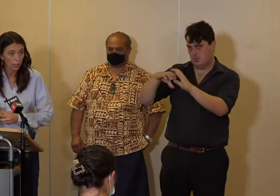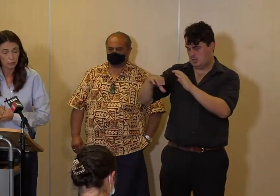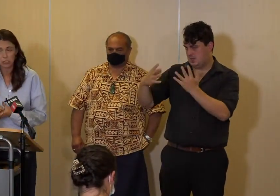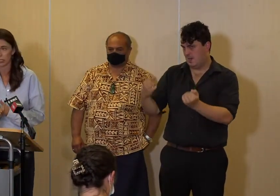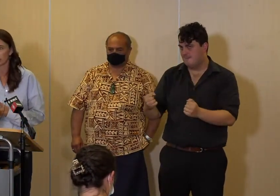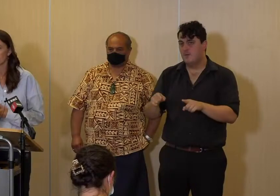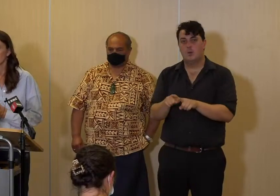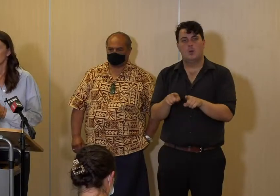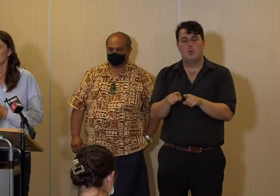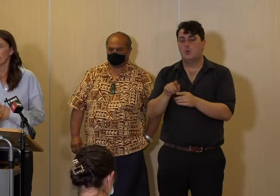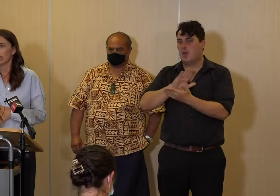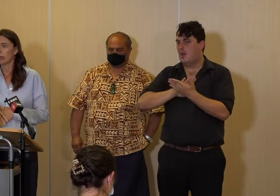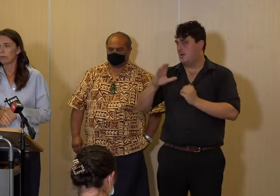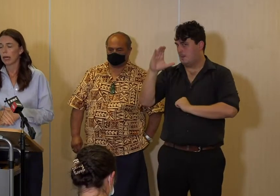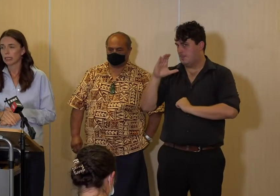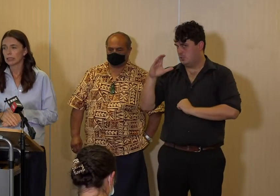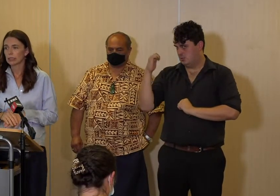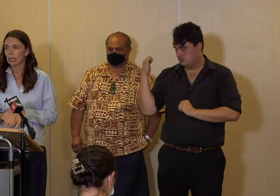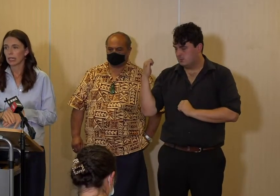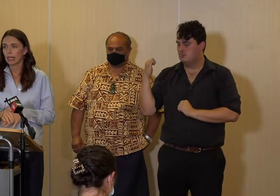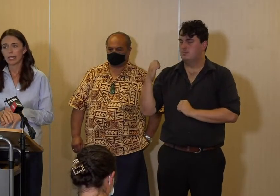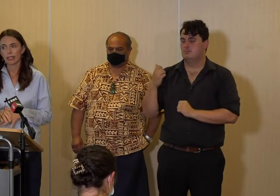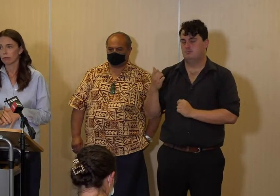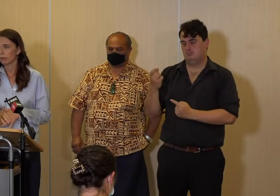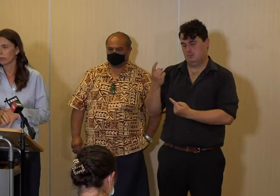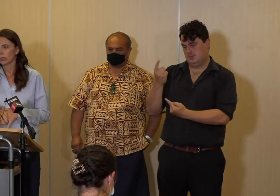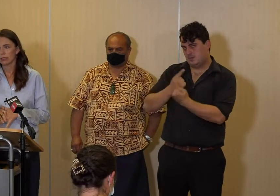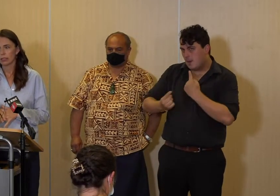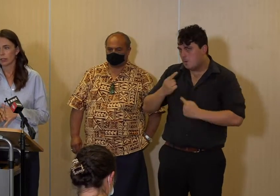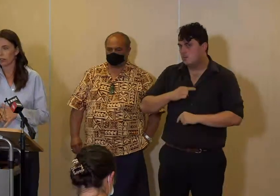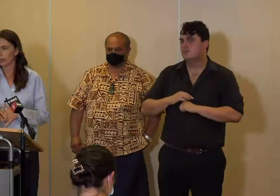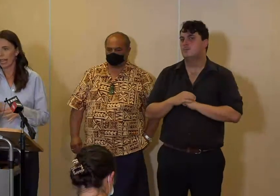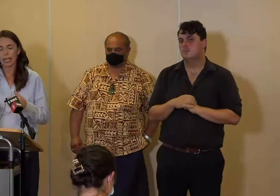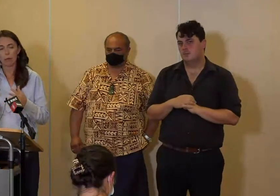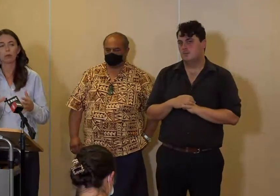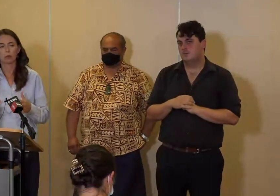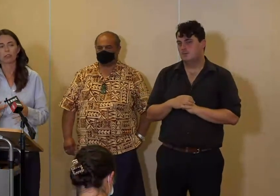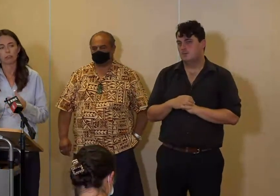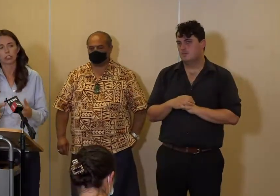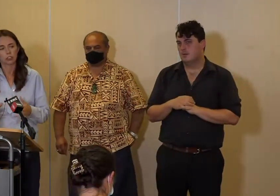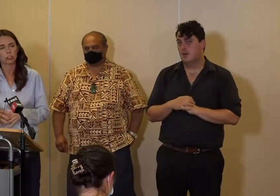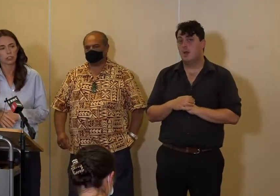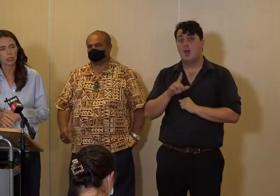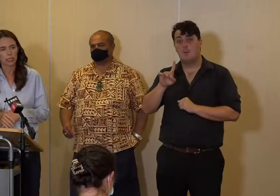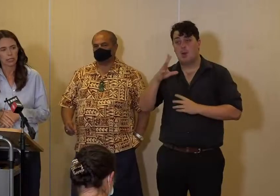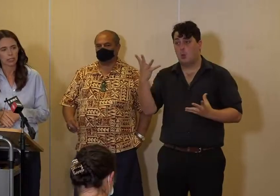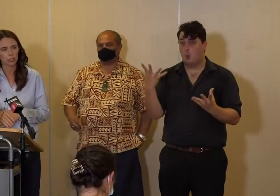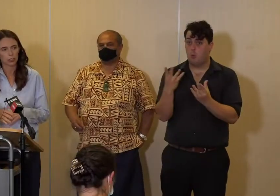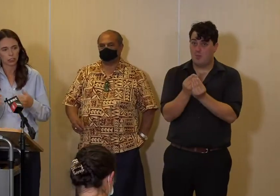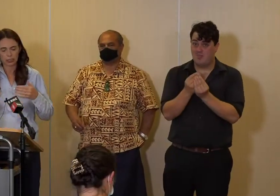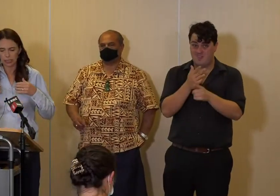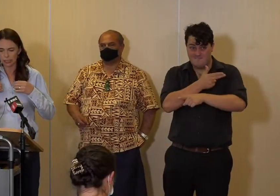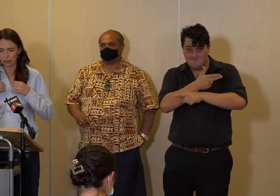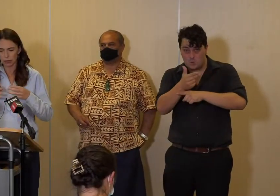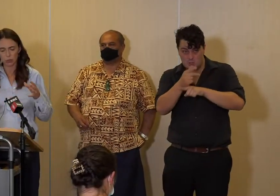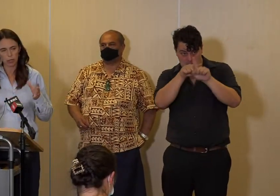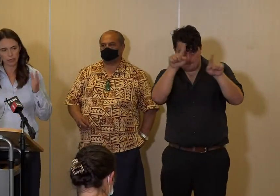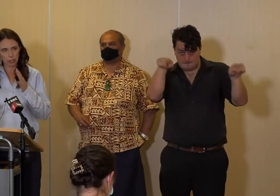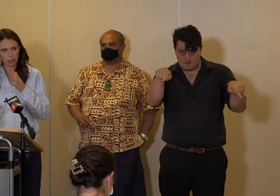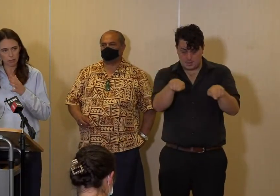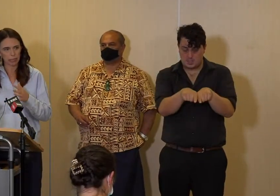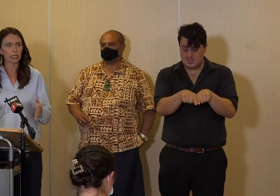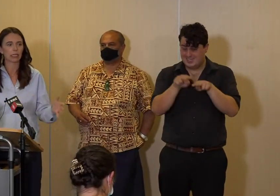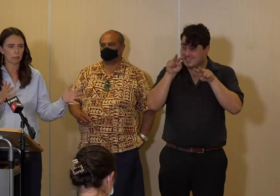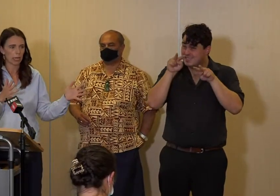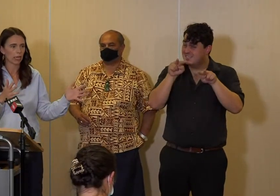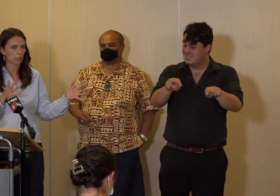hearing from the High Commission. But again, that coupled with the footage, I think, just seeing some of those waves